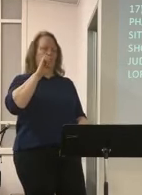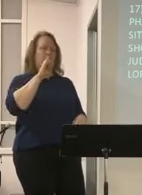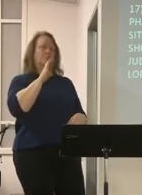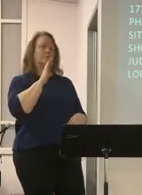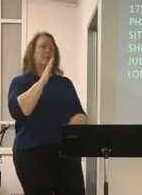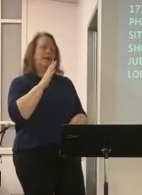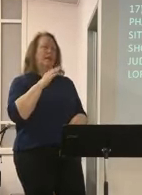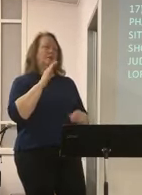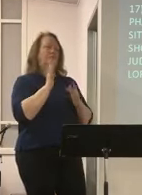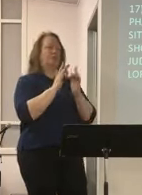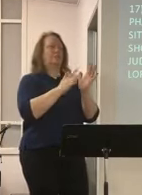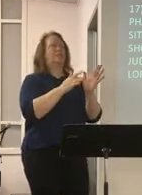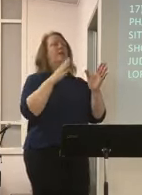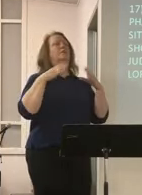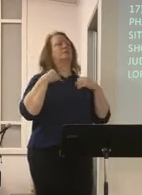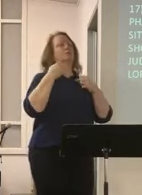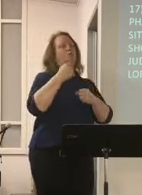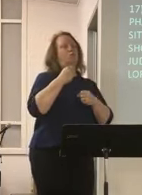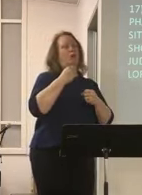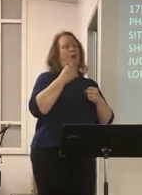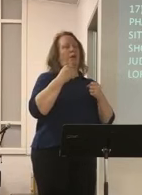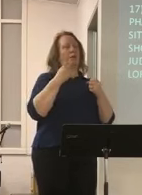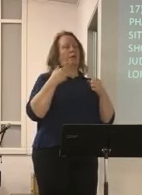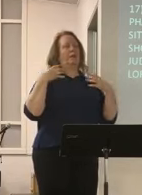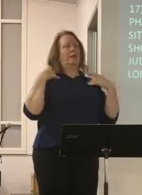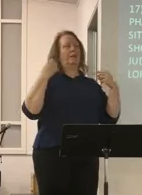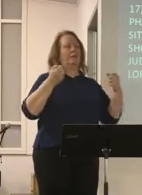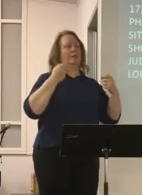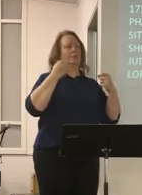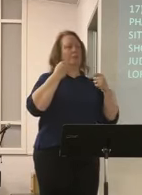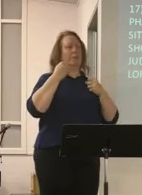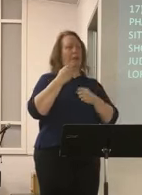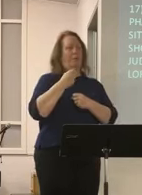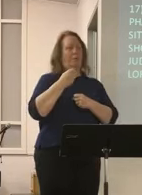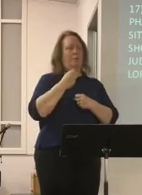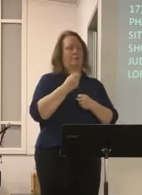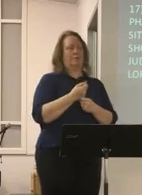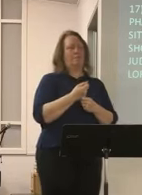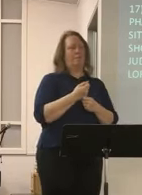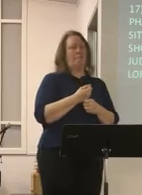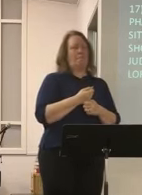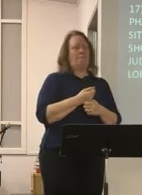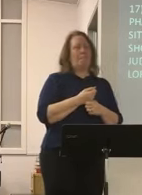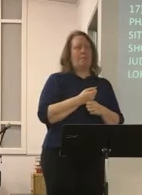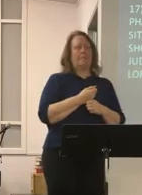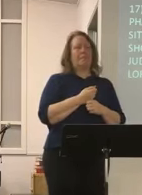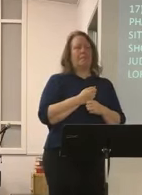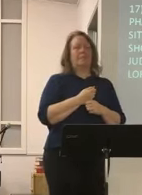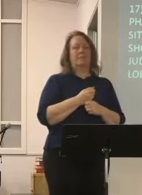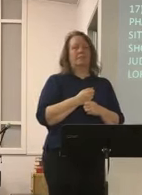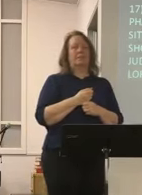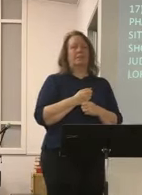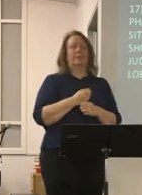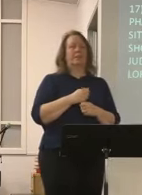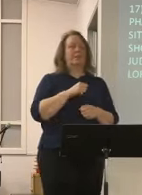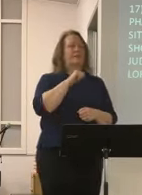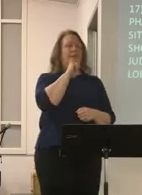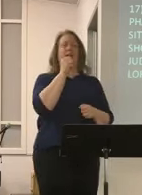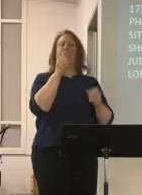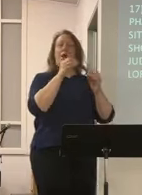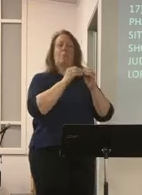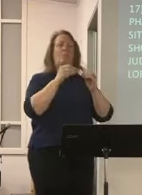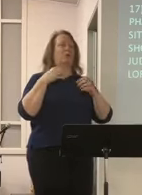power. It just wasn't any stronger that day than other days. It wasn't stronger.